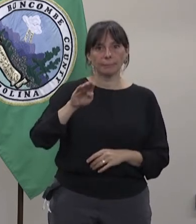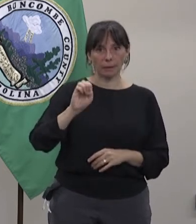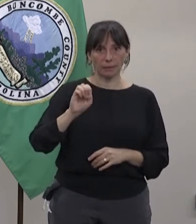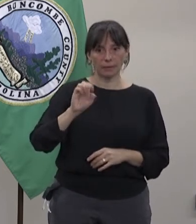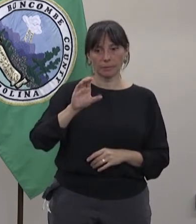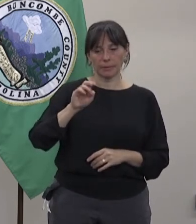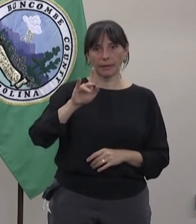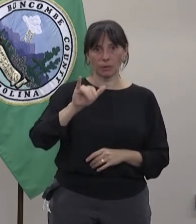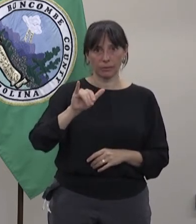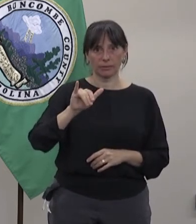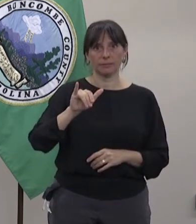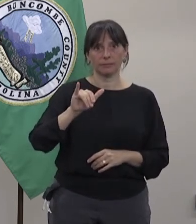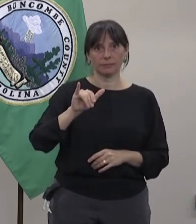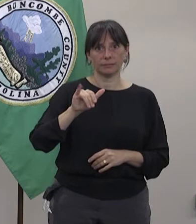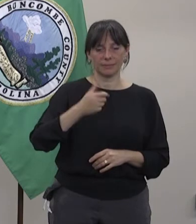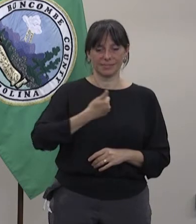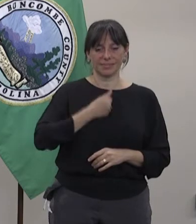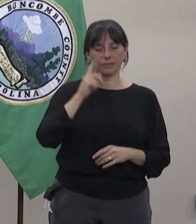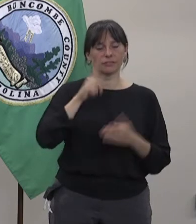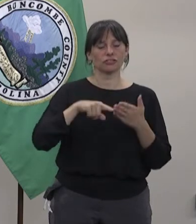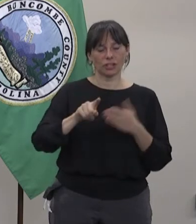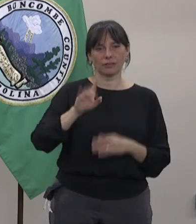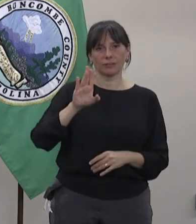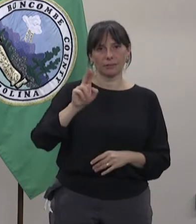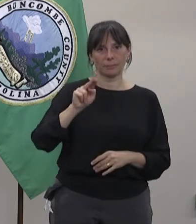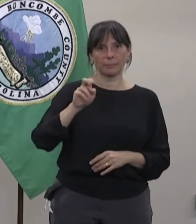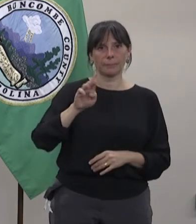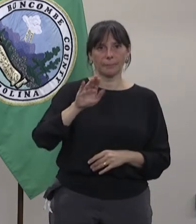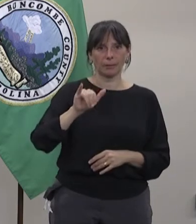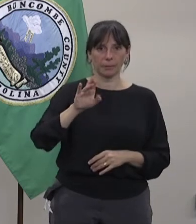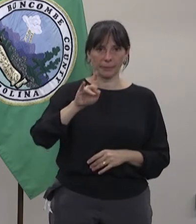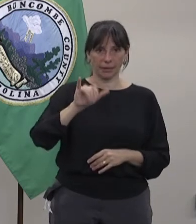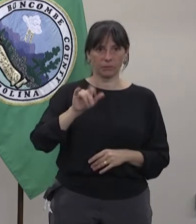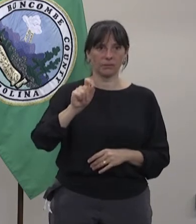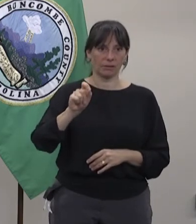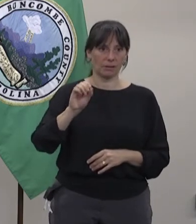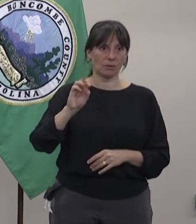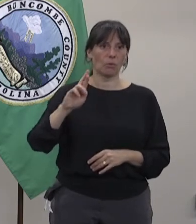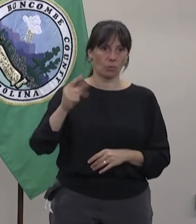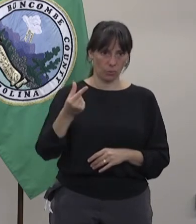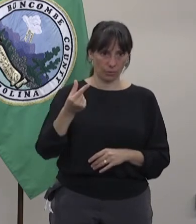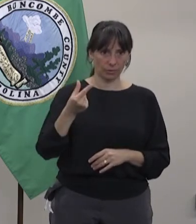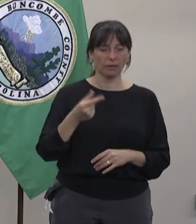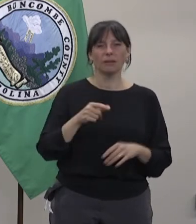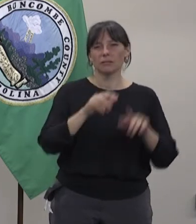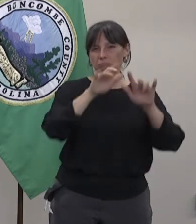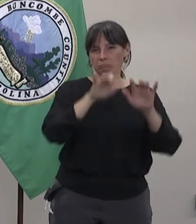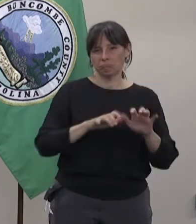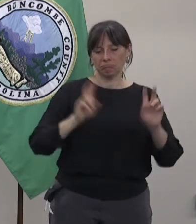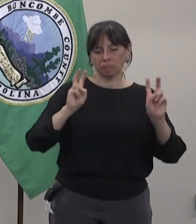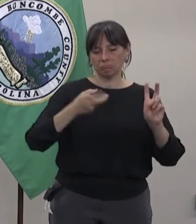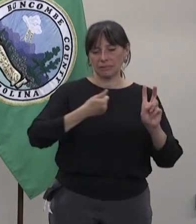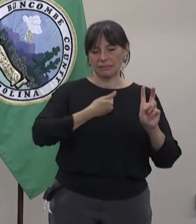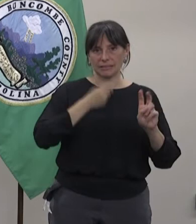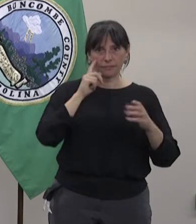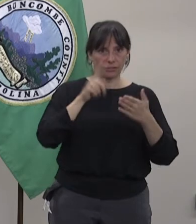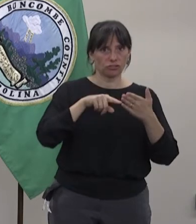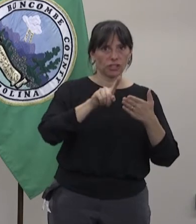at buncombeready.org to complete the screening tool. You can also complete the self-checker over the